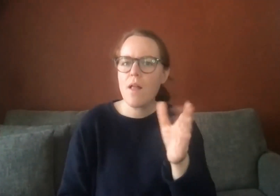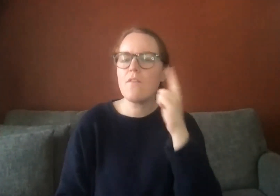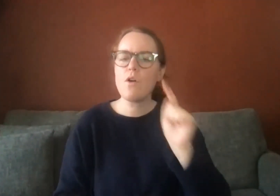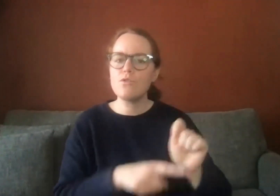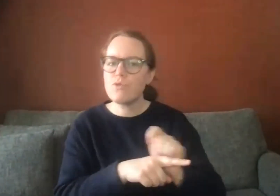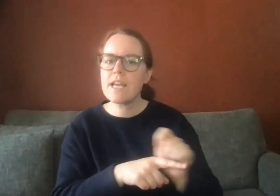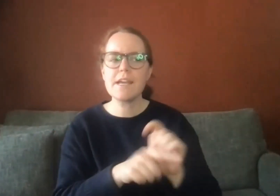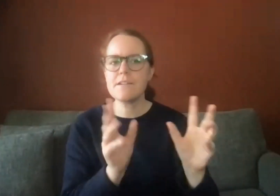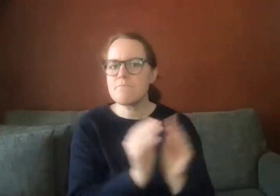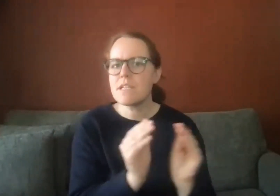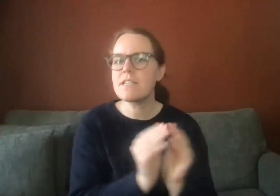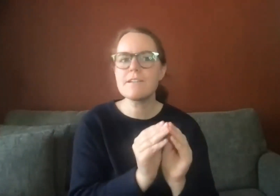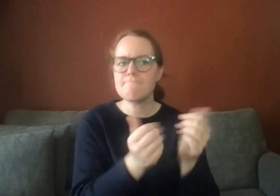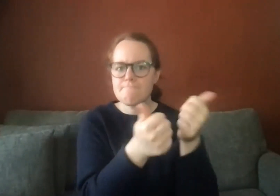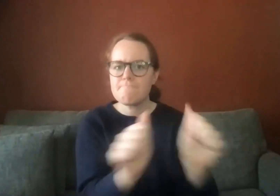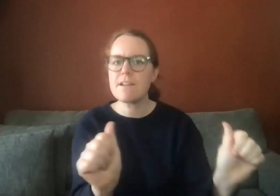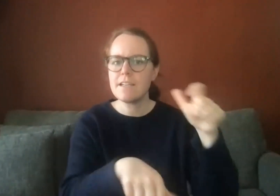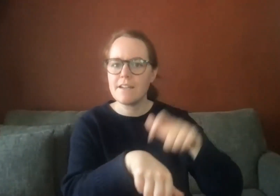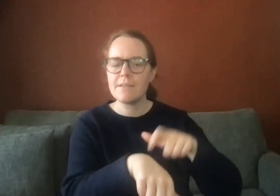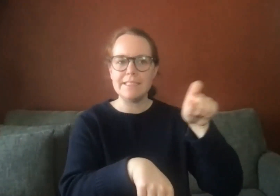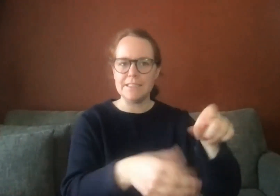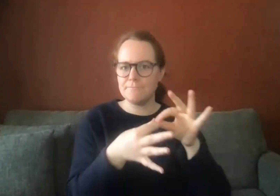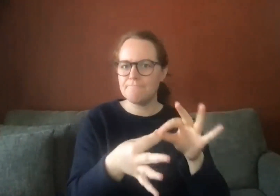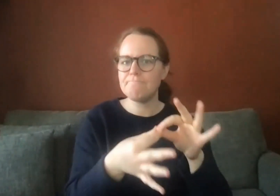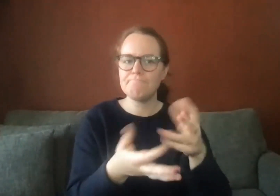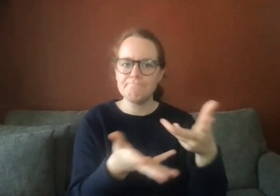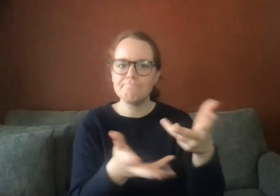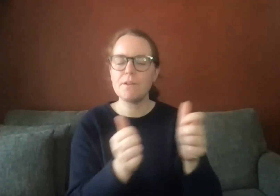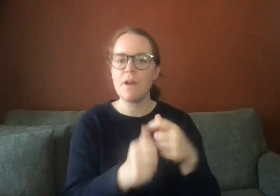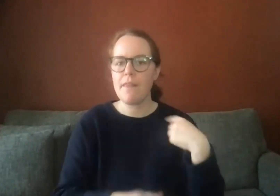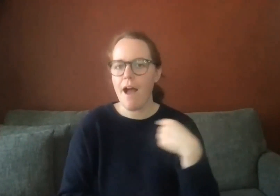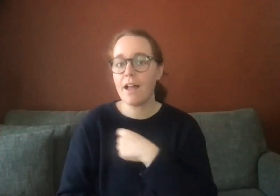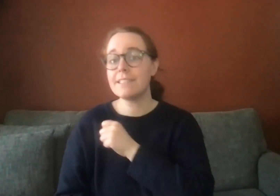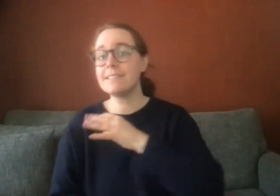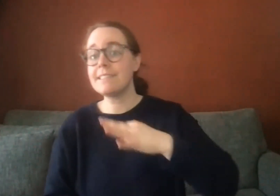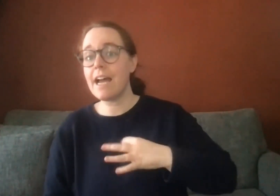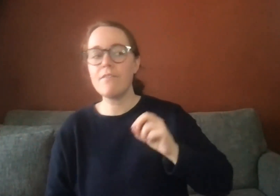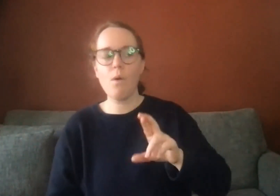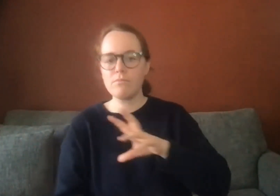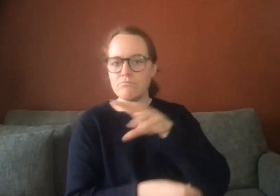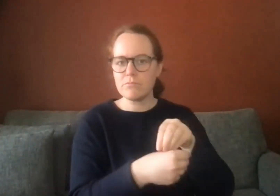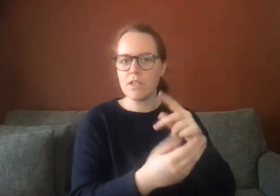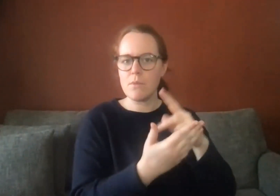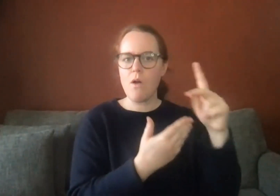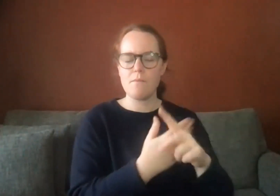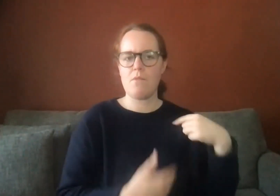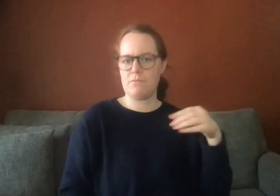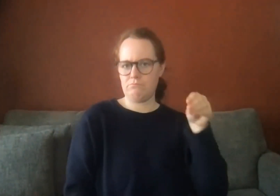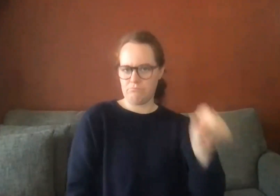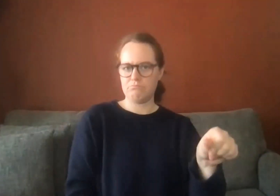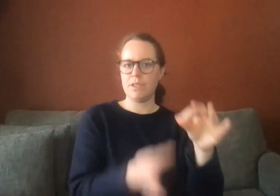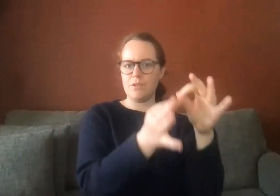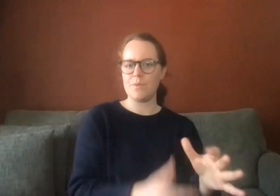meetings, anytime when you needed to connect with our staff or connect related to the program, we would cover all those